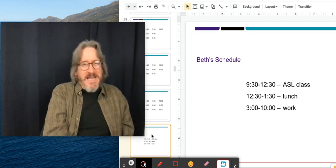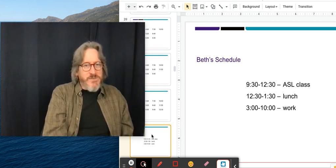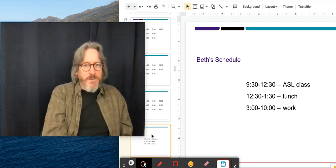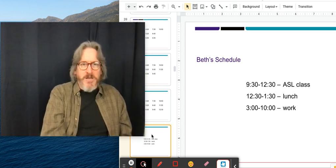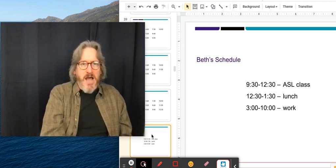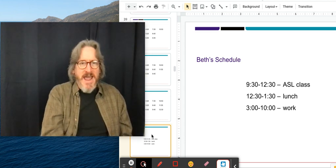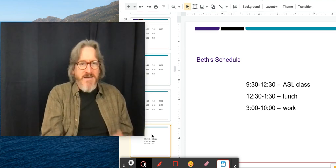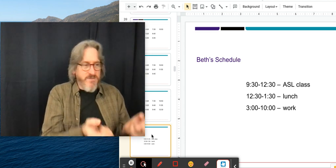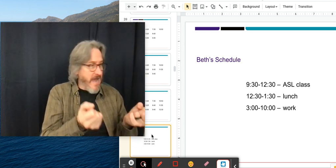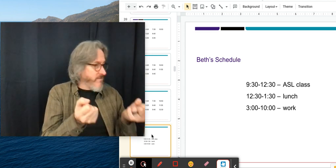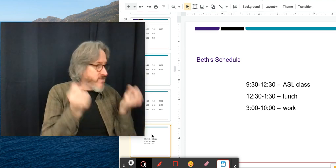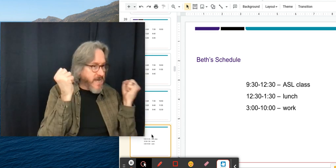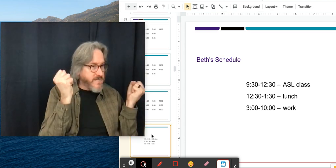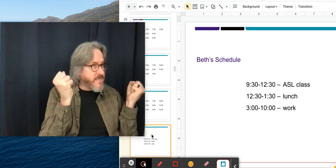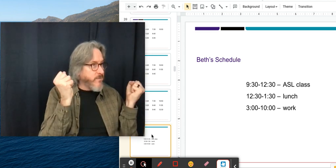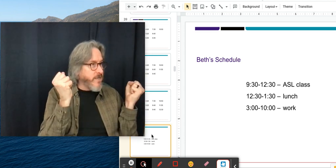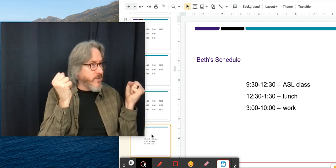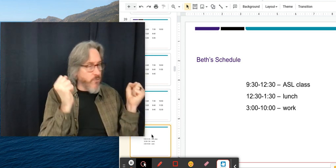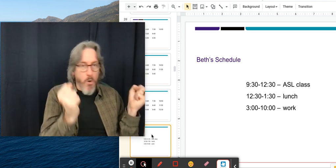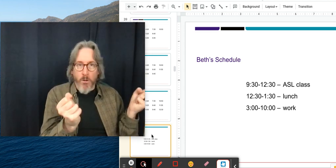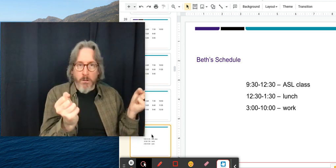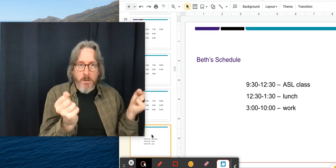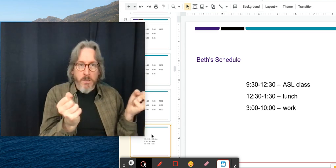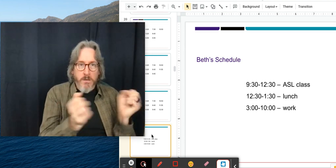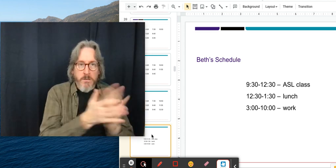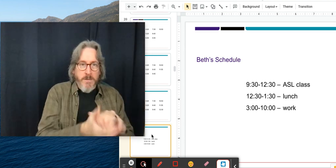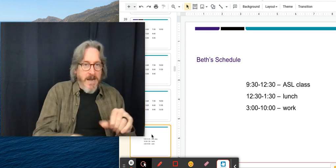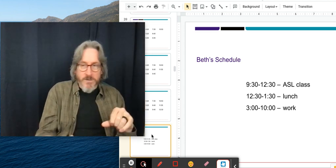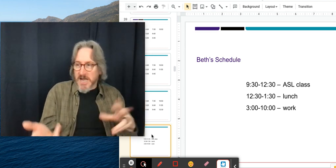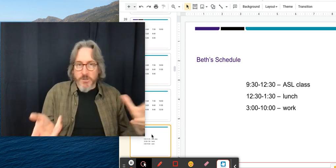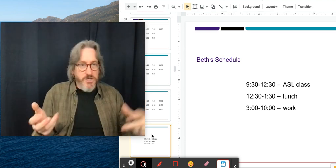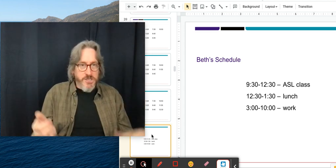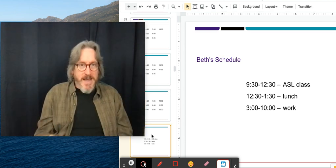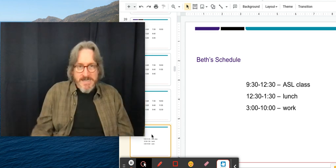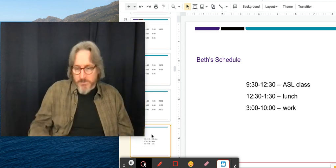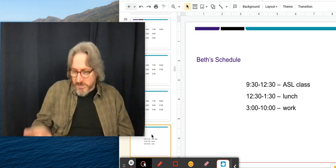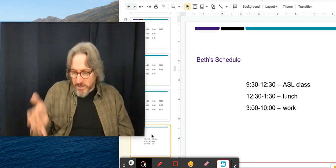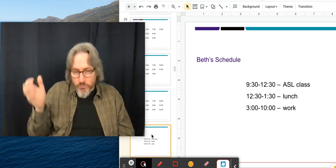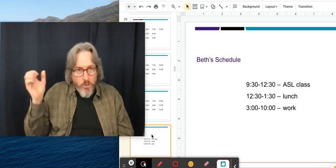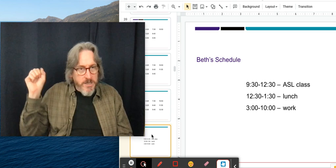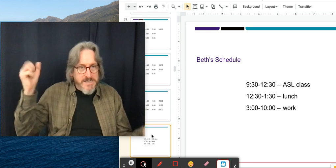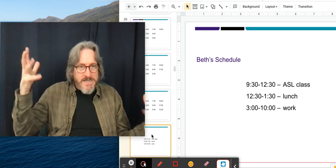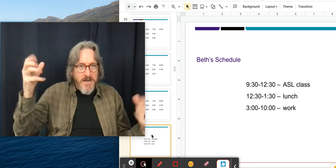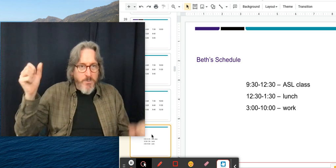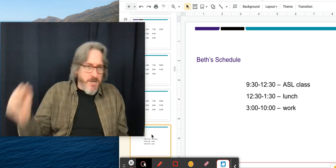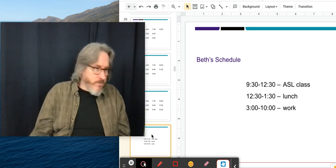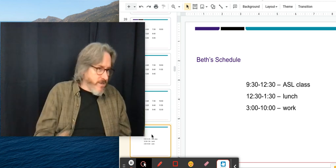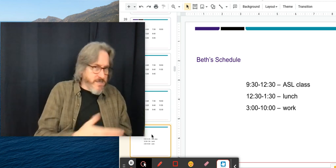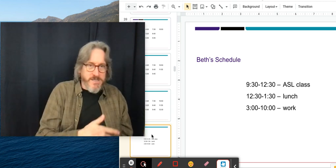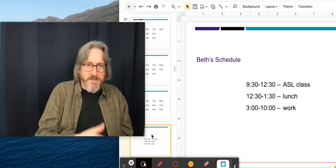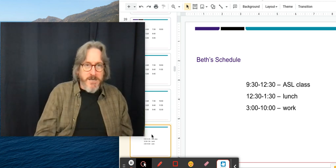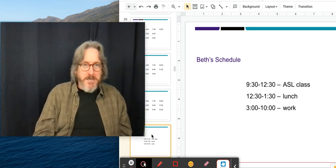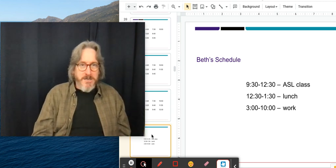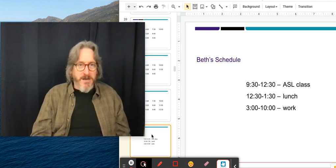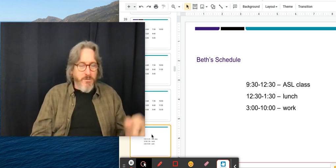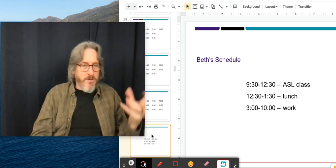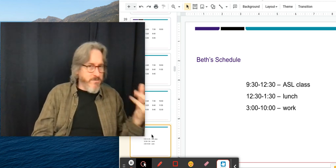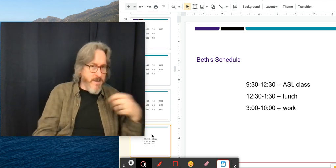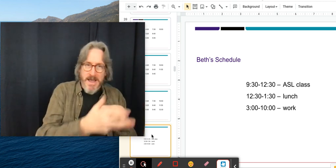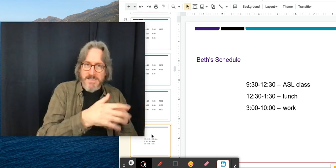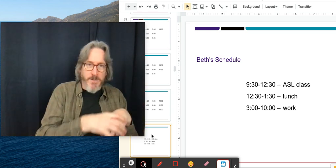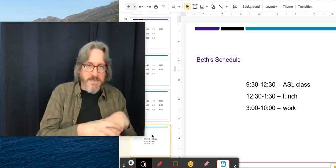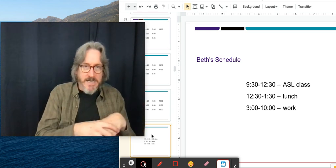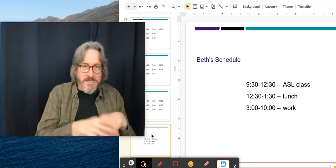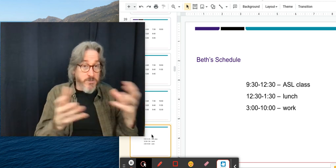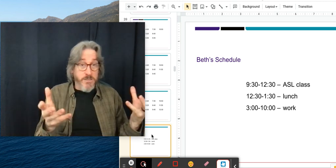In class, I have dice that we can roll, and I usually just pass them around and say, roll it, sign what the number is,